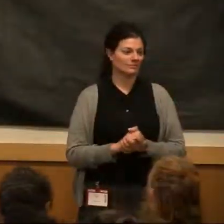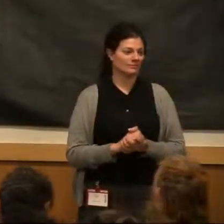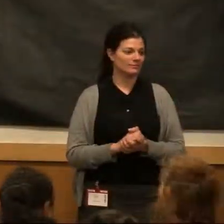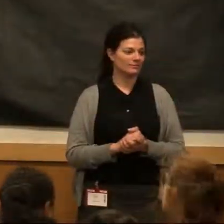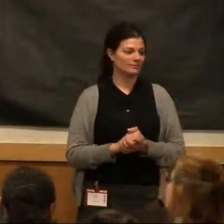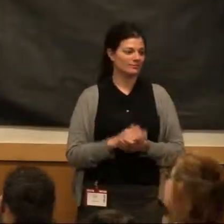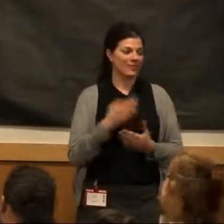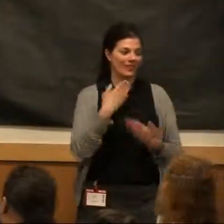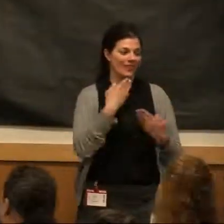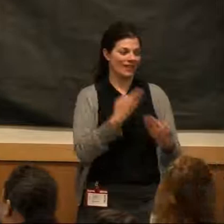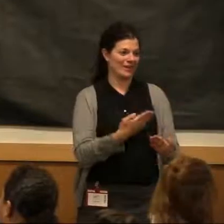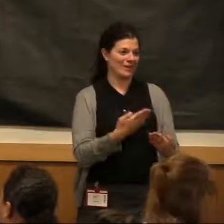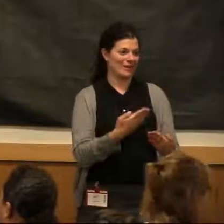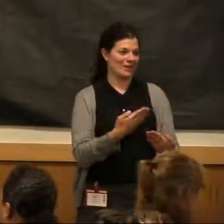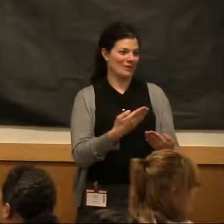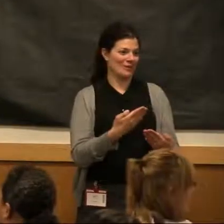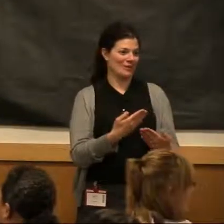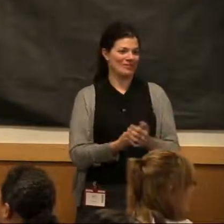Thank you.